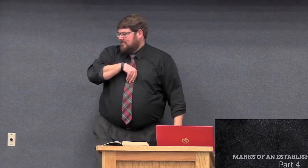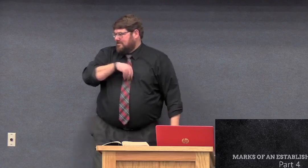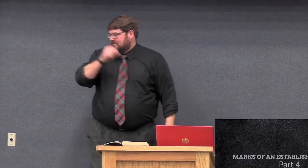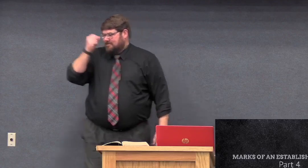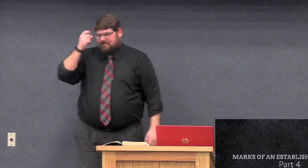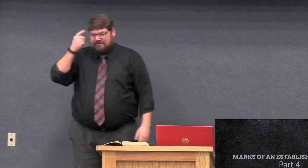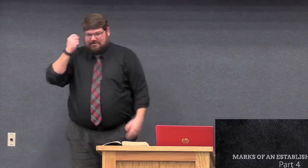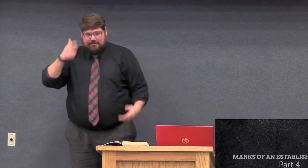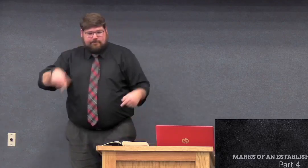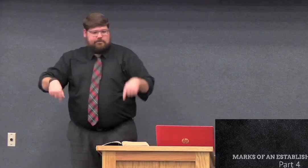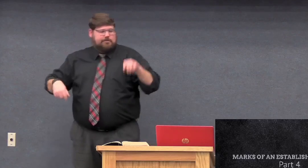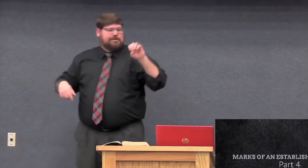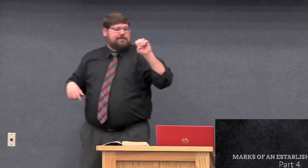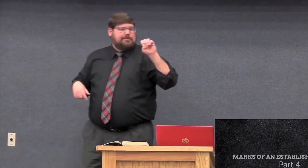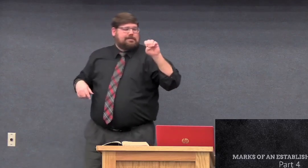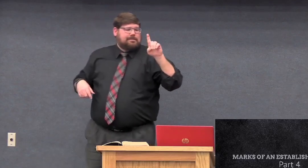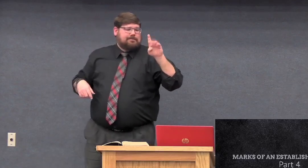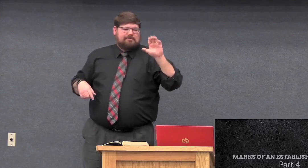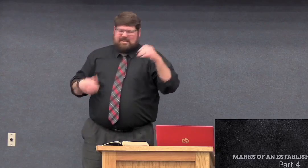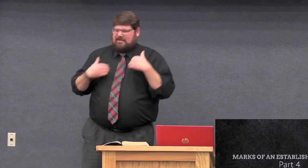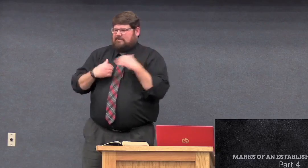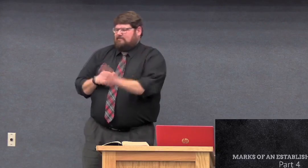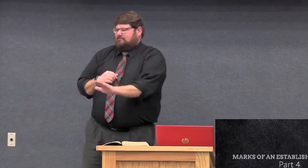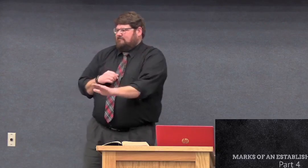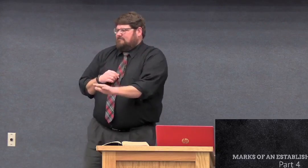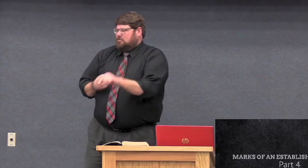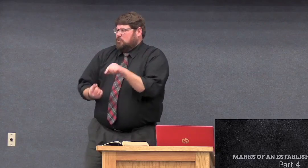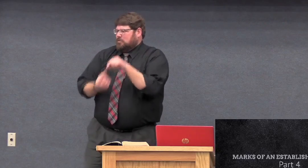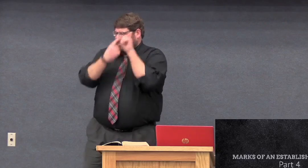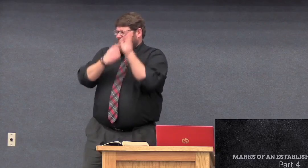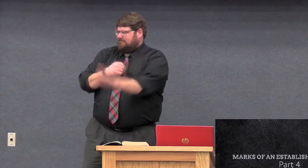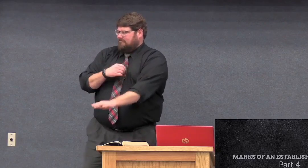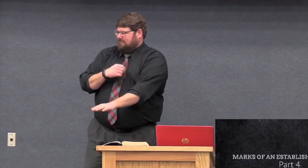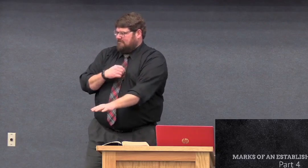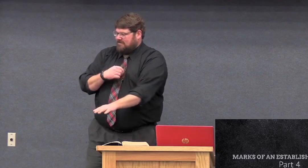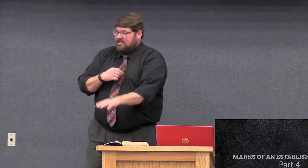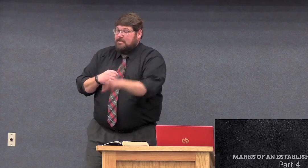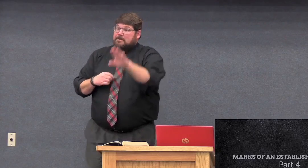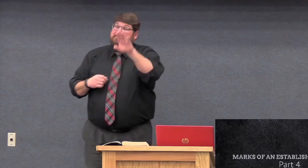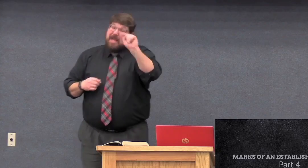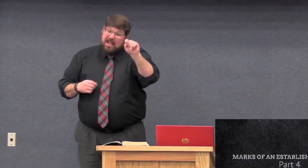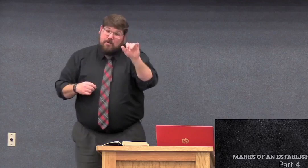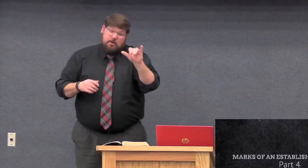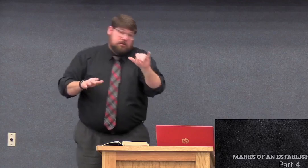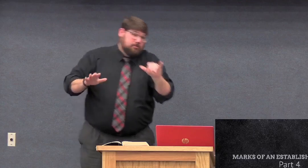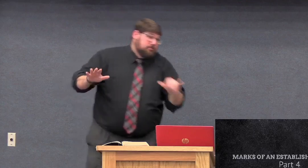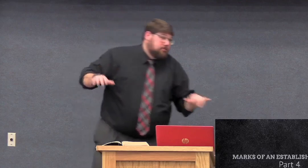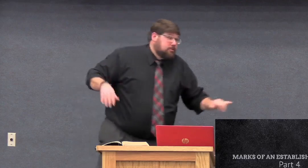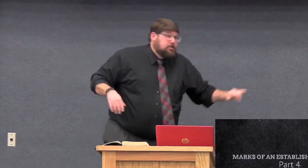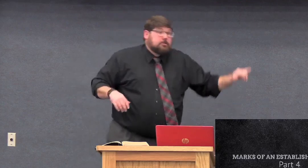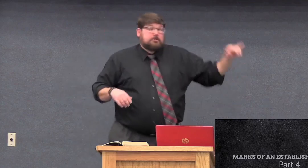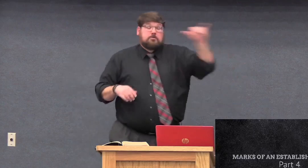church, and it has things that it is known for, hallmarks that are unique to that church.